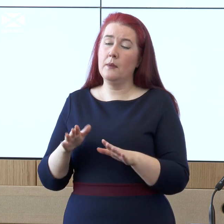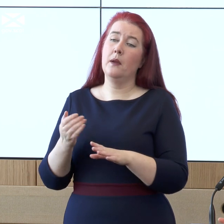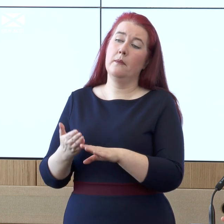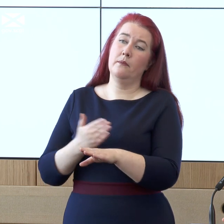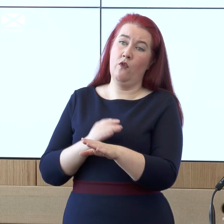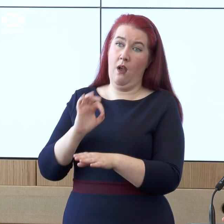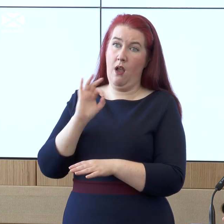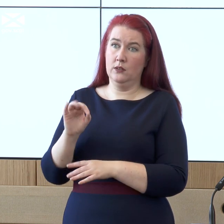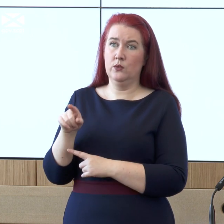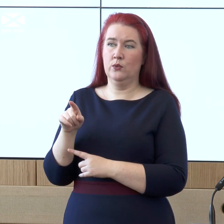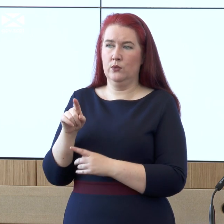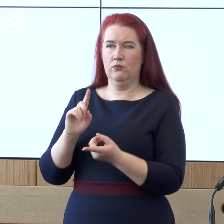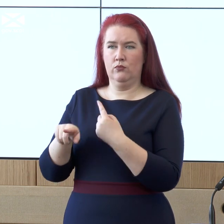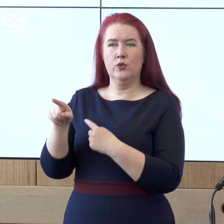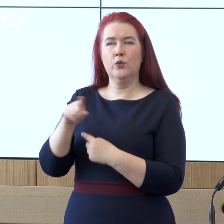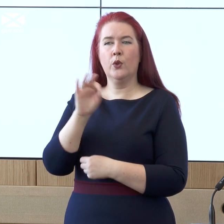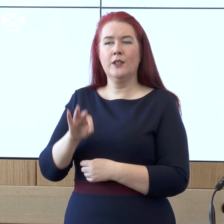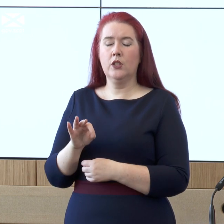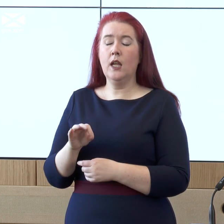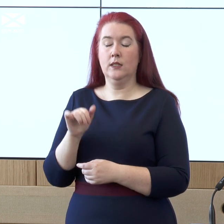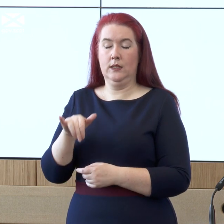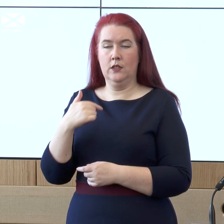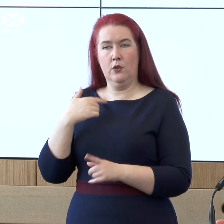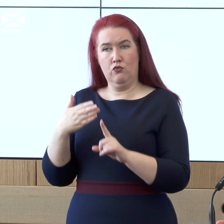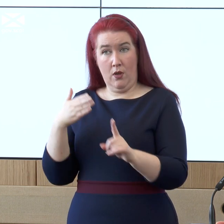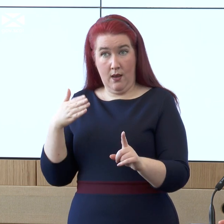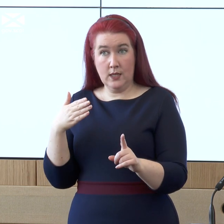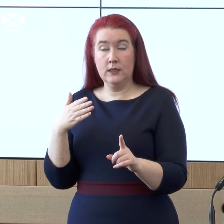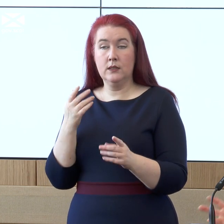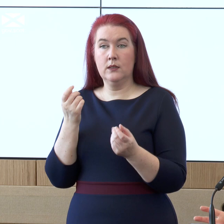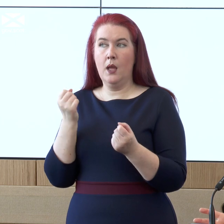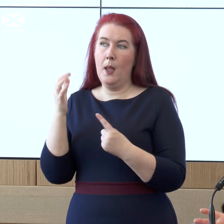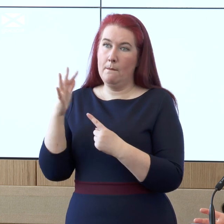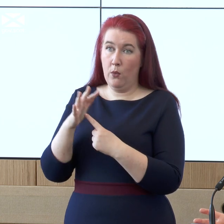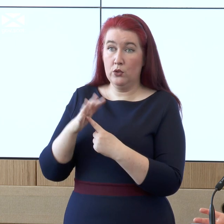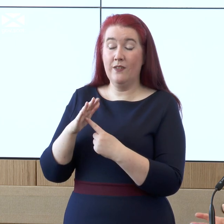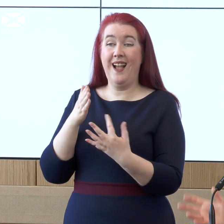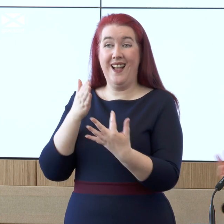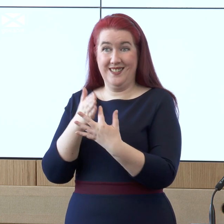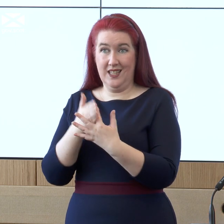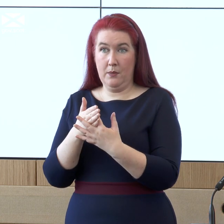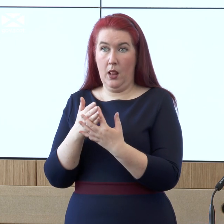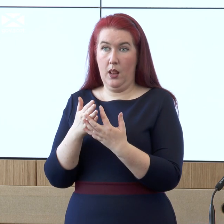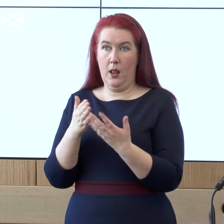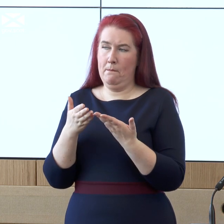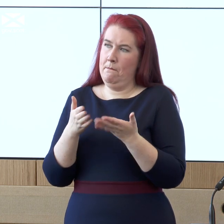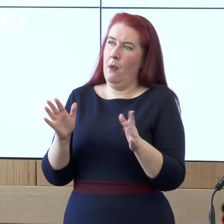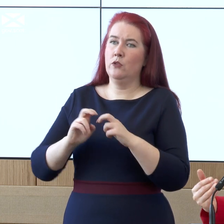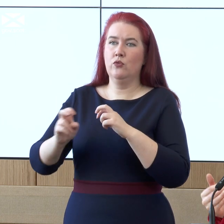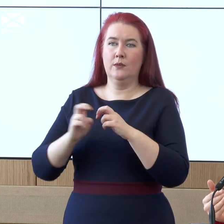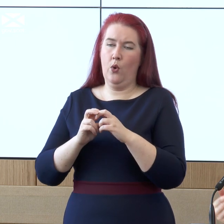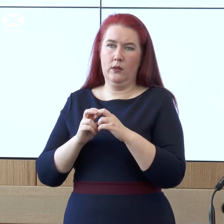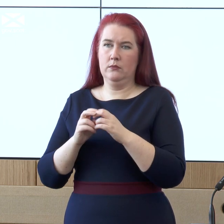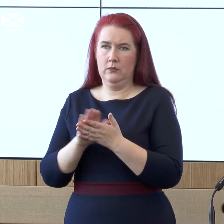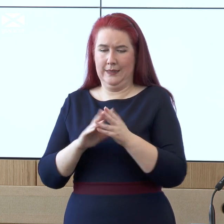question demonstrates, we are not just recognising the importance of accessible public transport to get people out of cars and to reduce